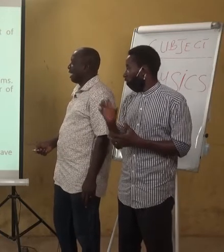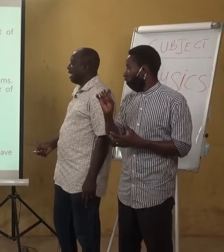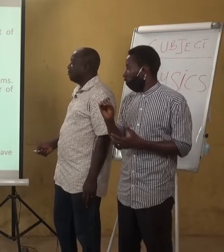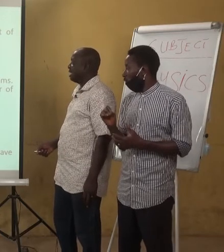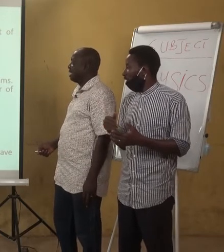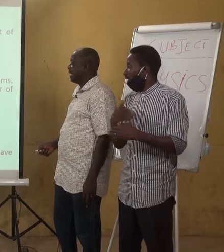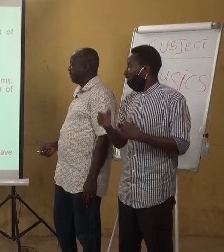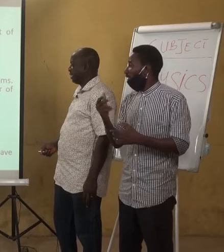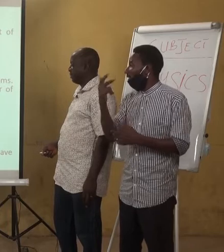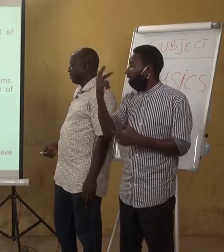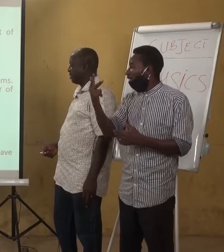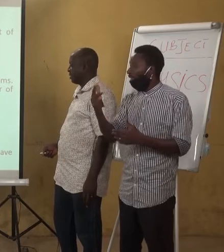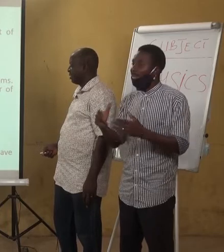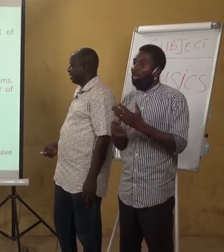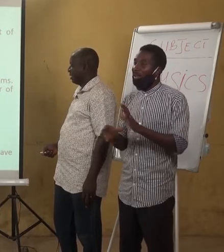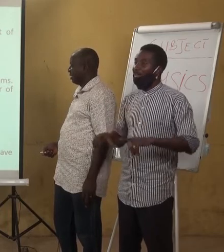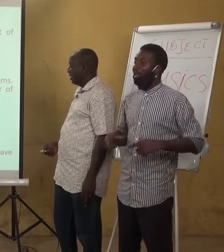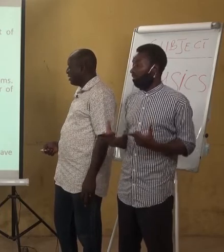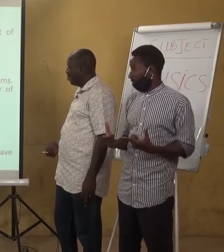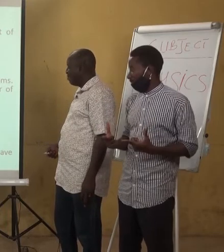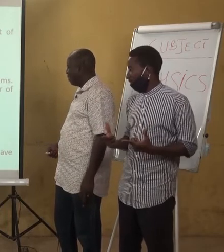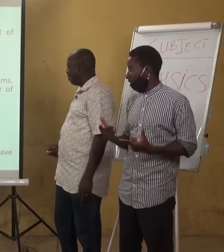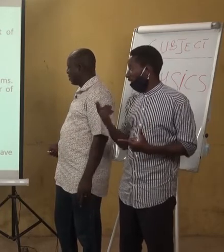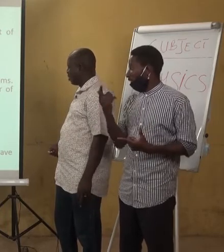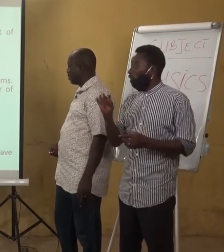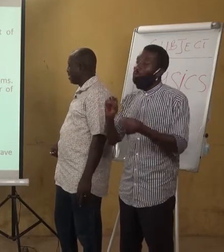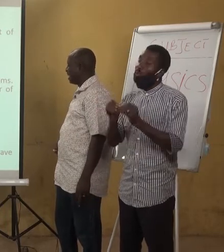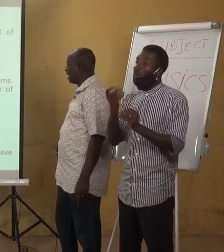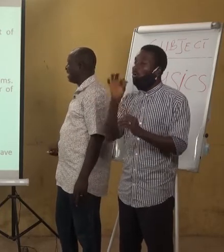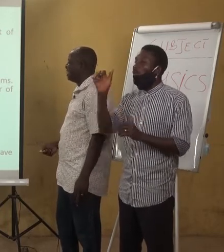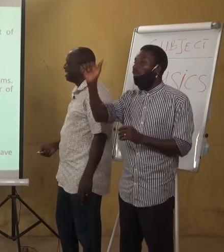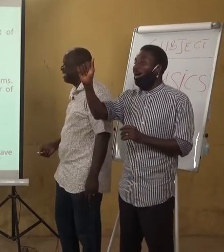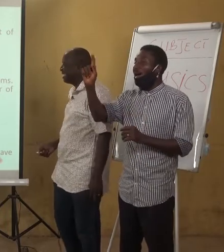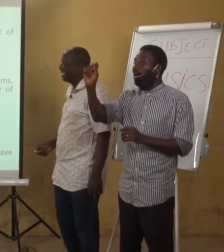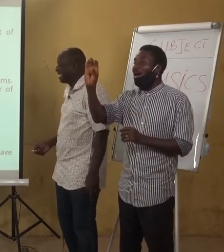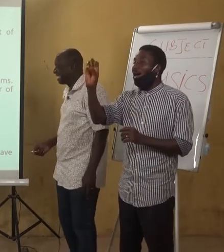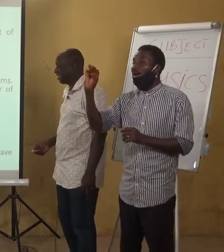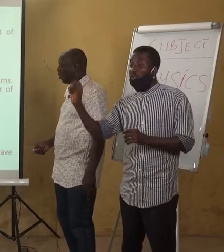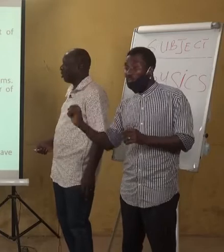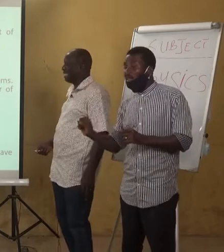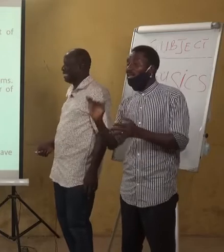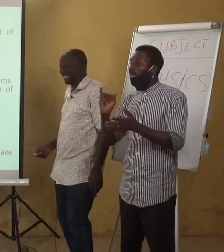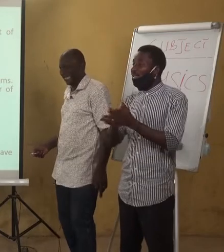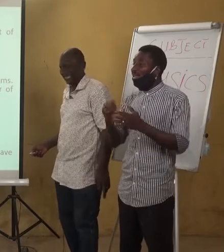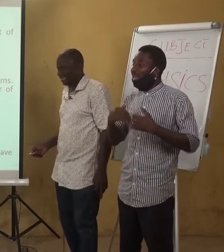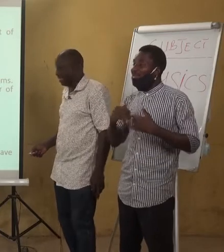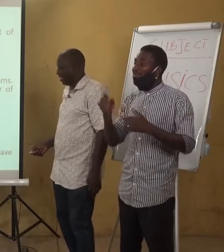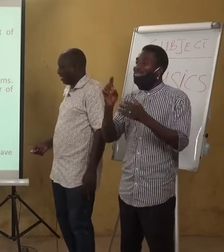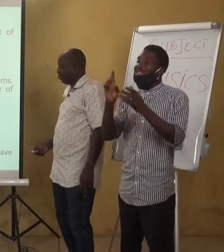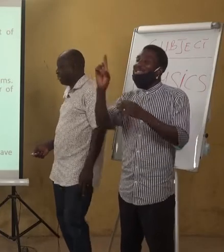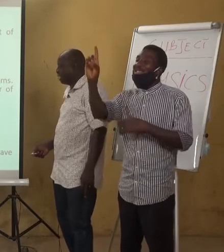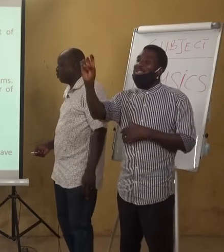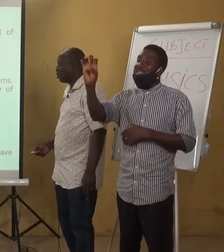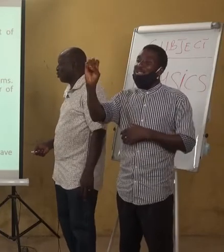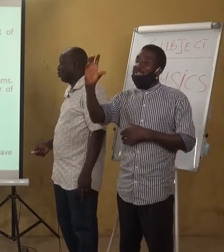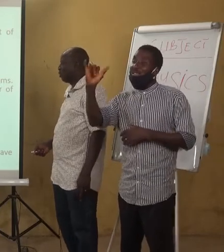So, after 3 half-lives, the number of atoms that have disintegrated or decayed